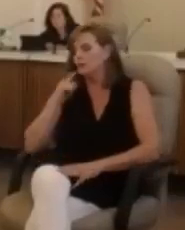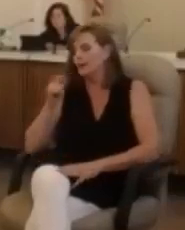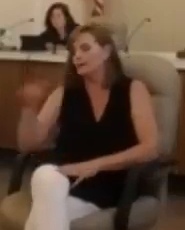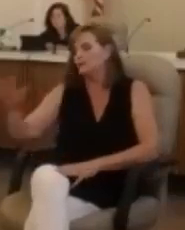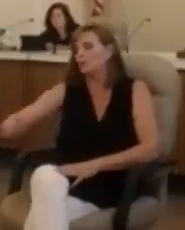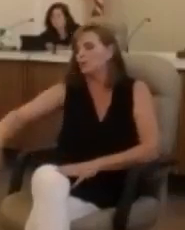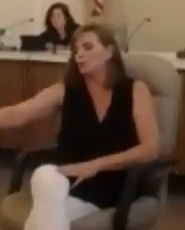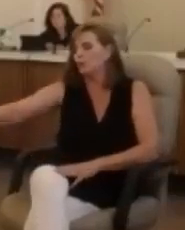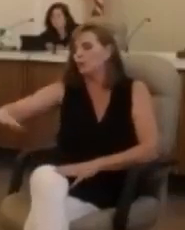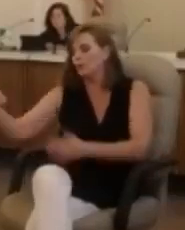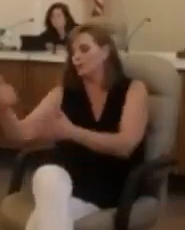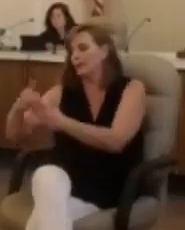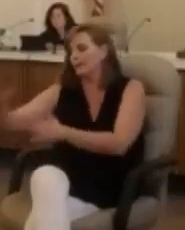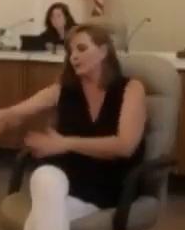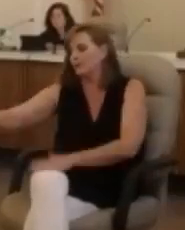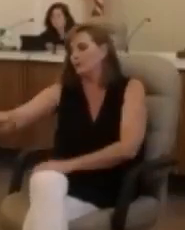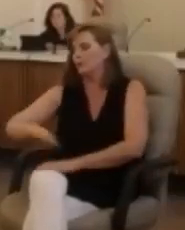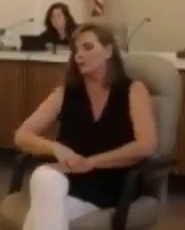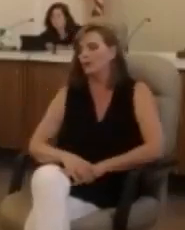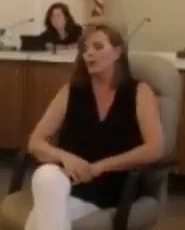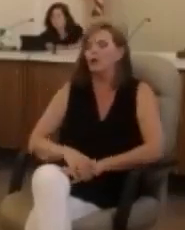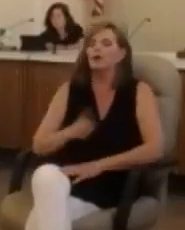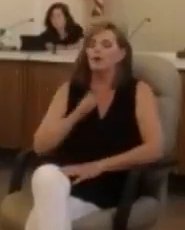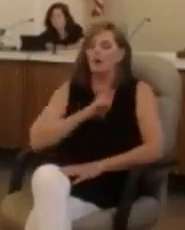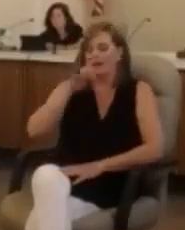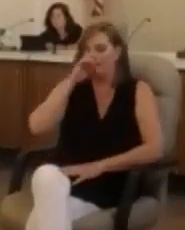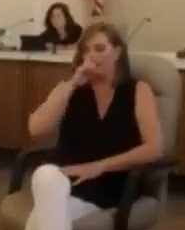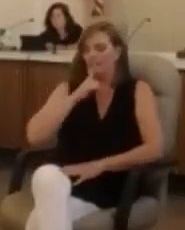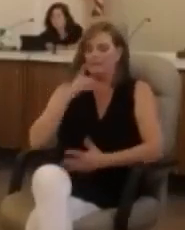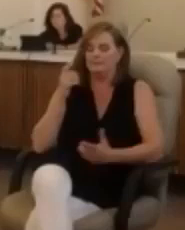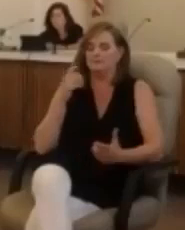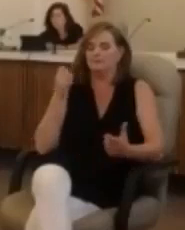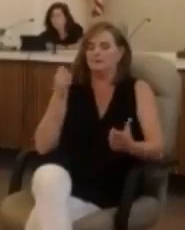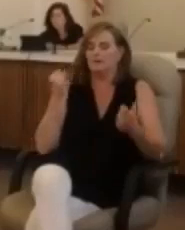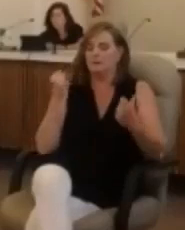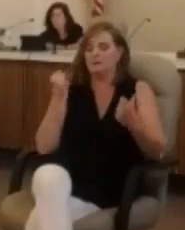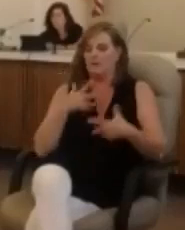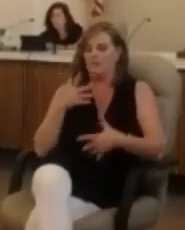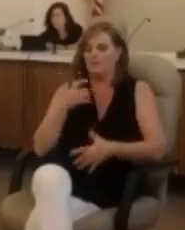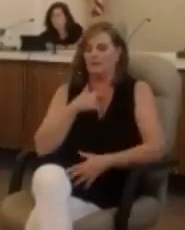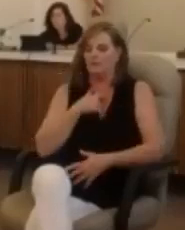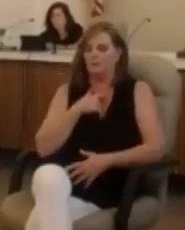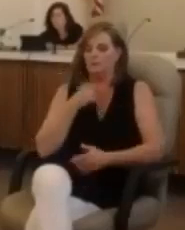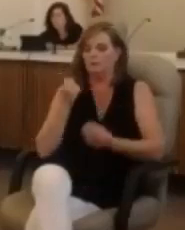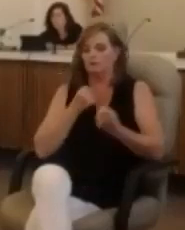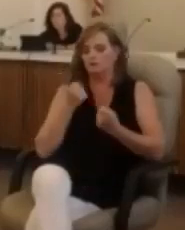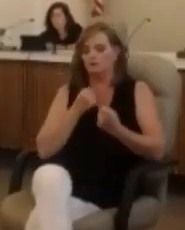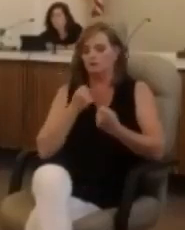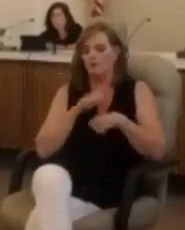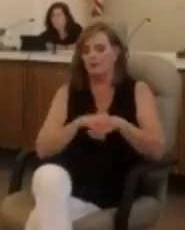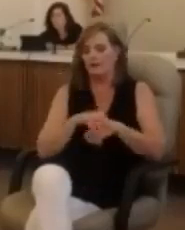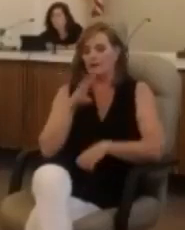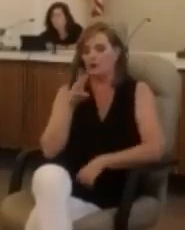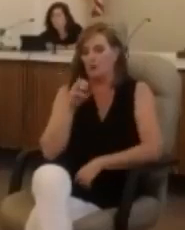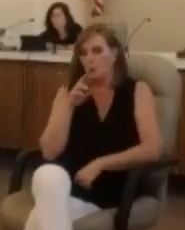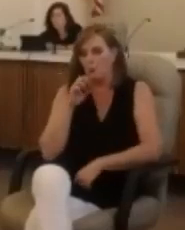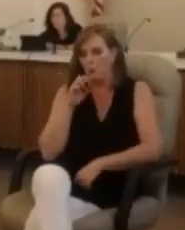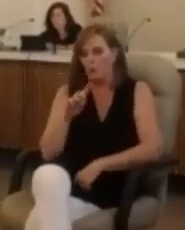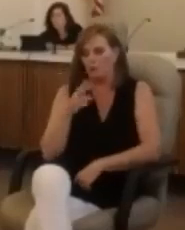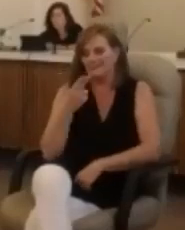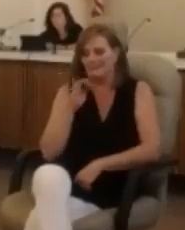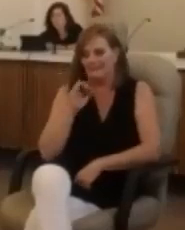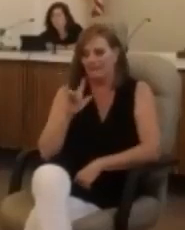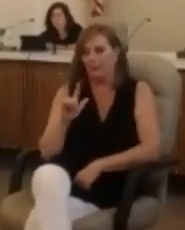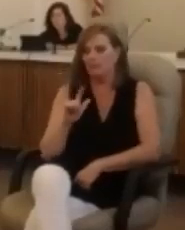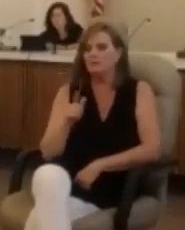believe that it is terrifying to drive on Ward Hill. It's even more terrifying to walk or bike on